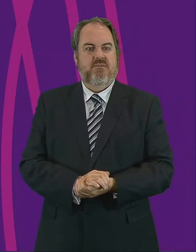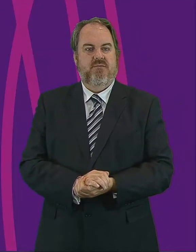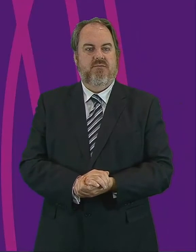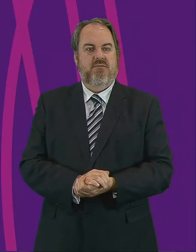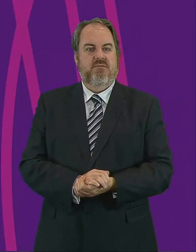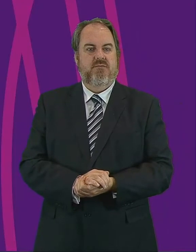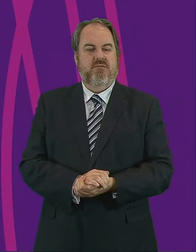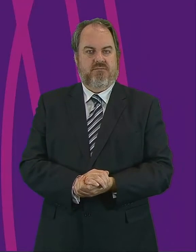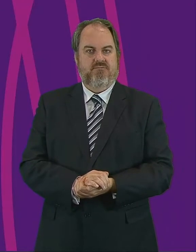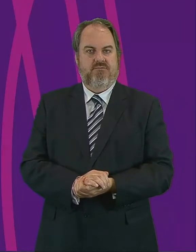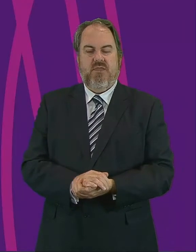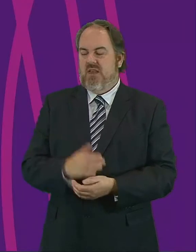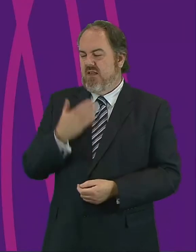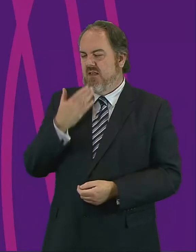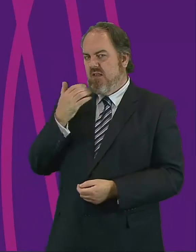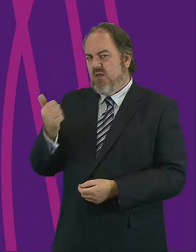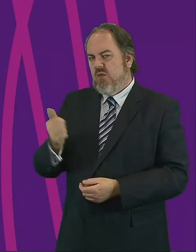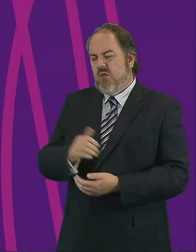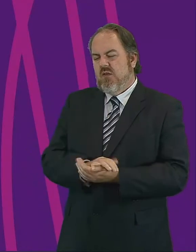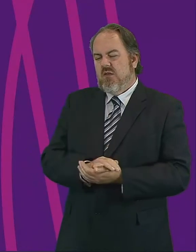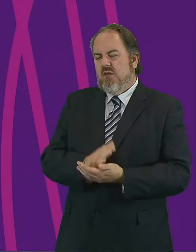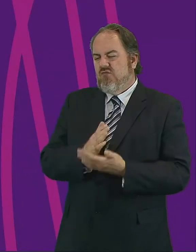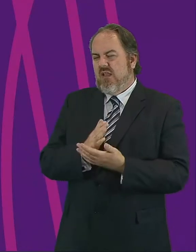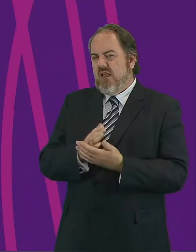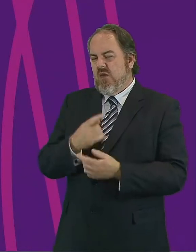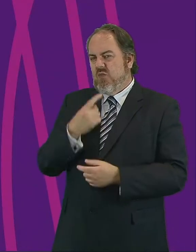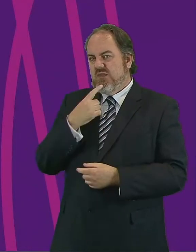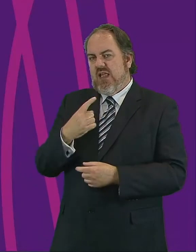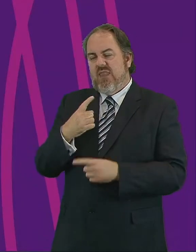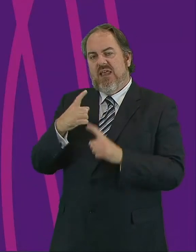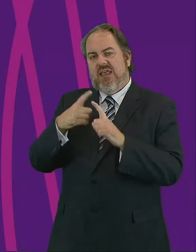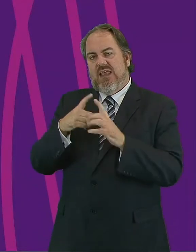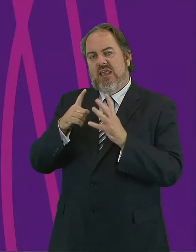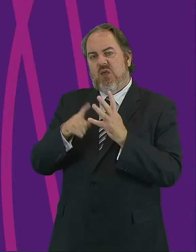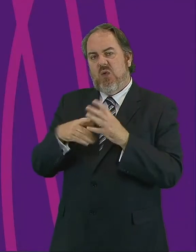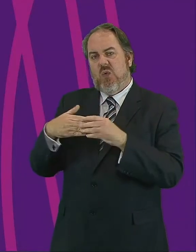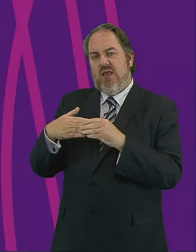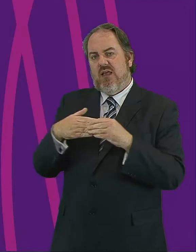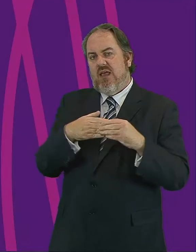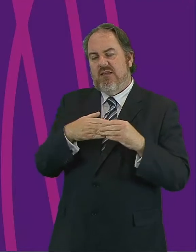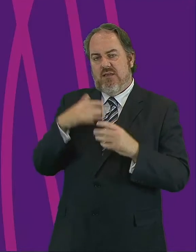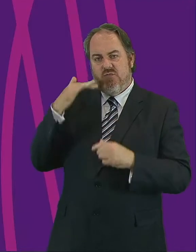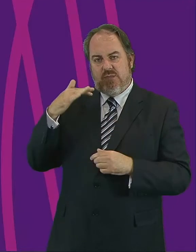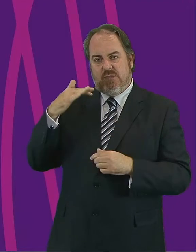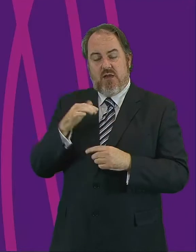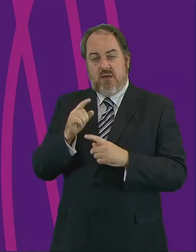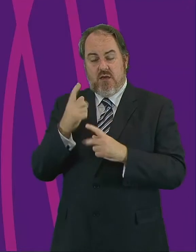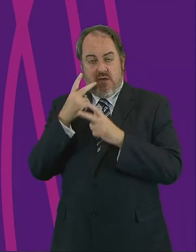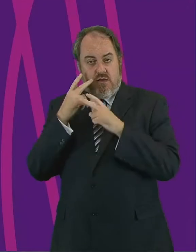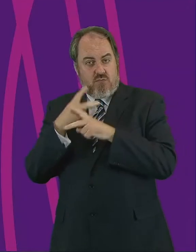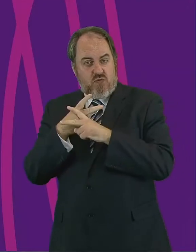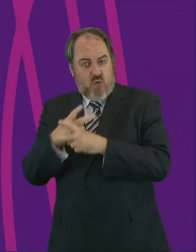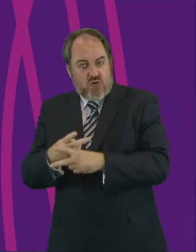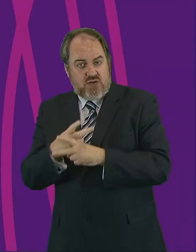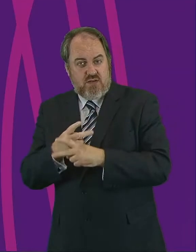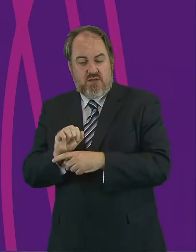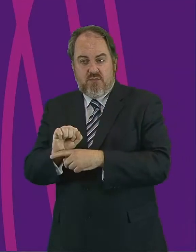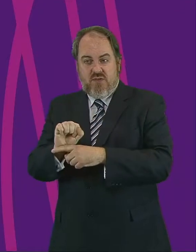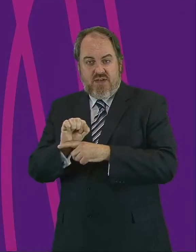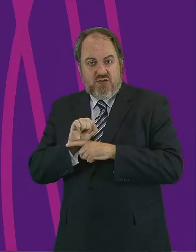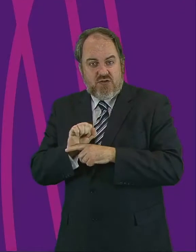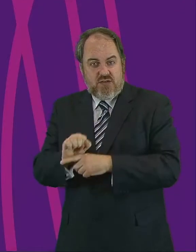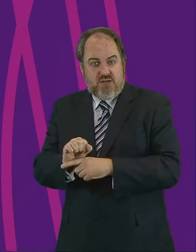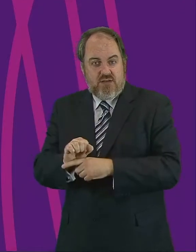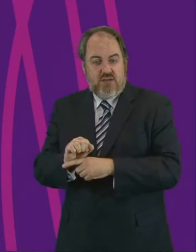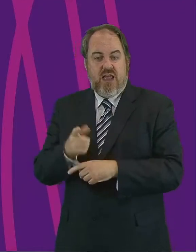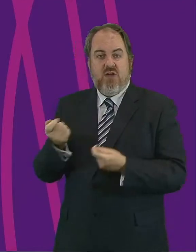Thank you, Presiding Officer. Can I emphasise the 4 EU environment guiding principles of precaution, prevention, rectifying pollution at source